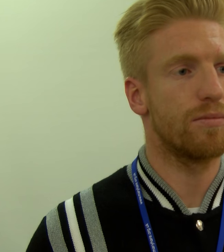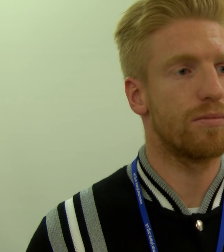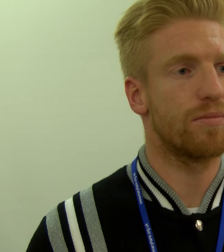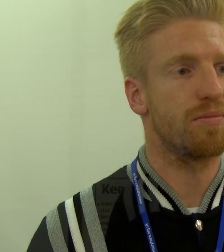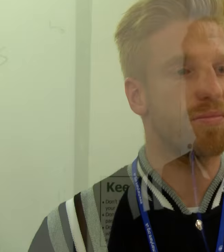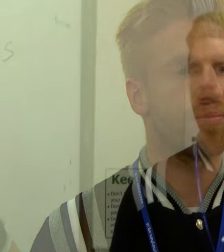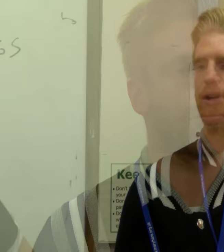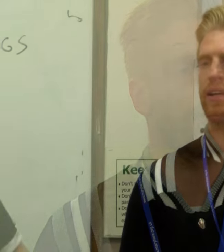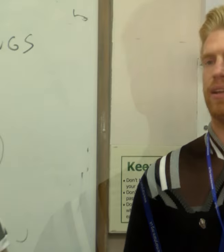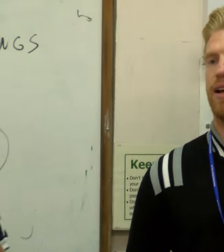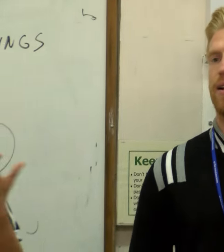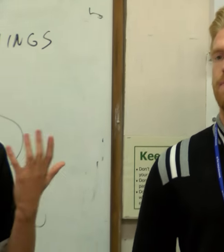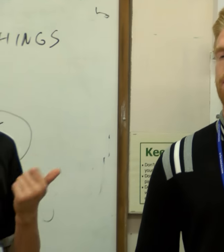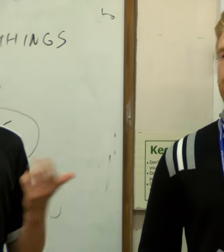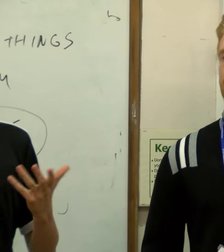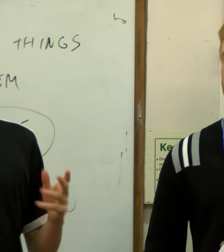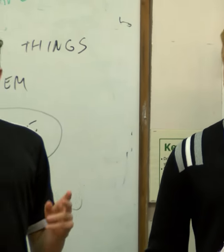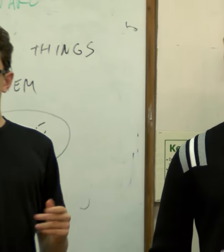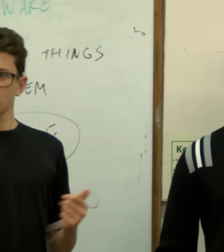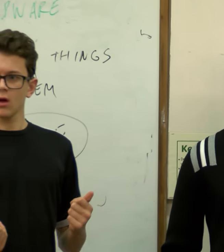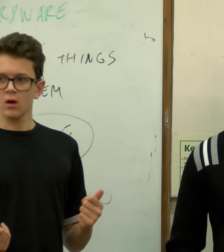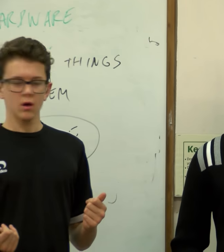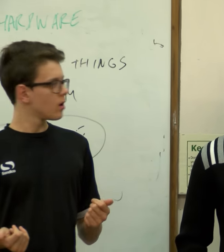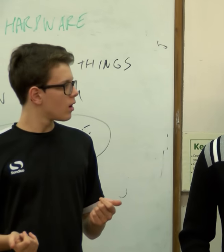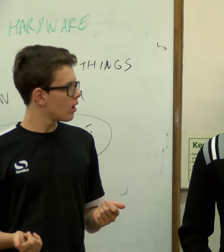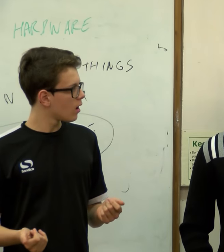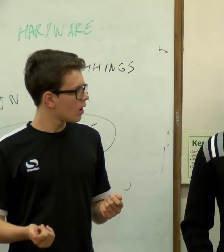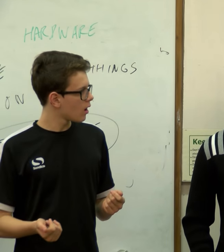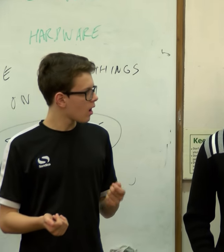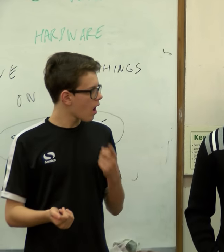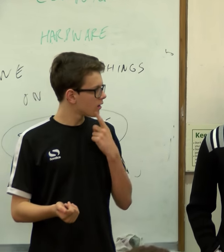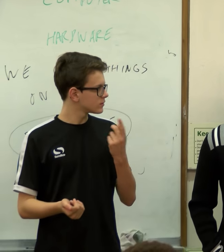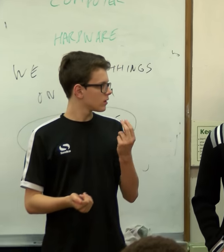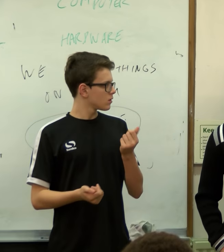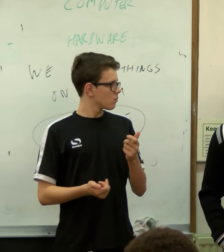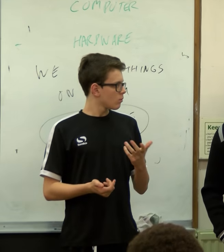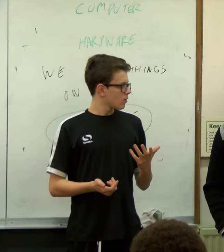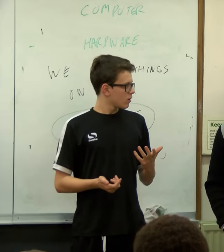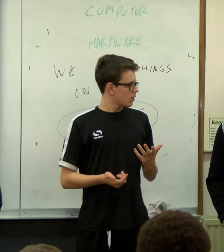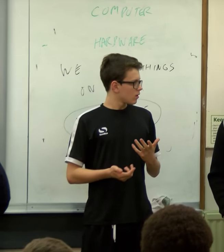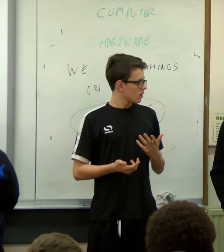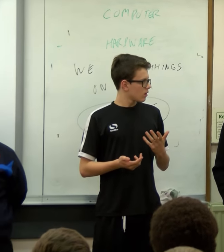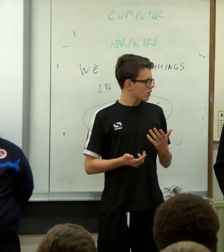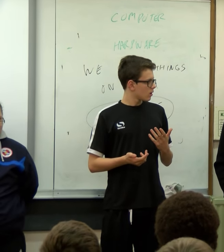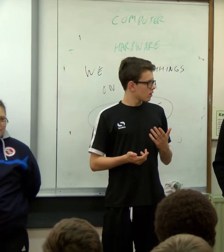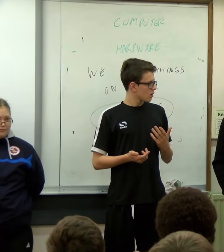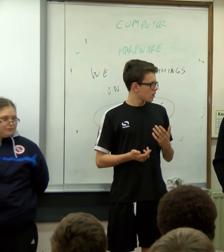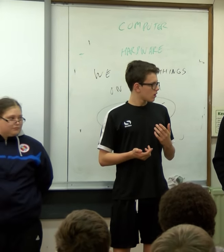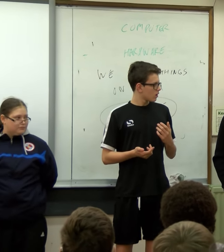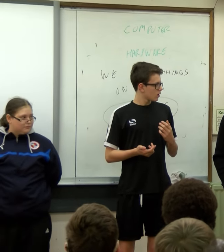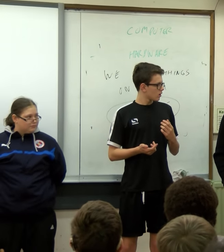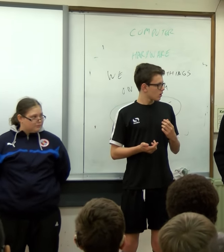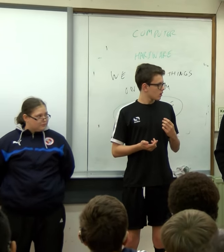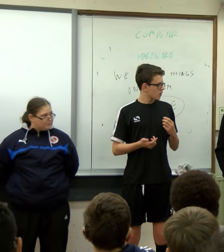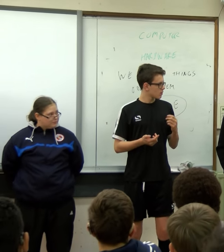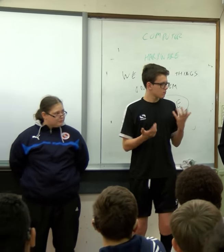great that a local football club can have such a major part in the town. Yeah it is yeah it is and I think Reading since I've been here have been